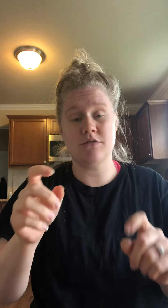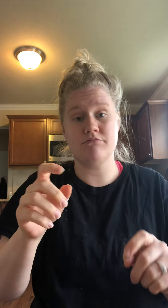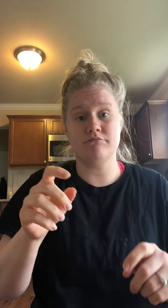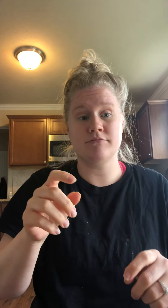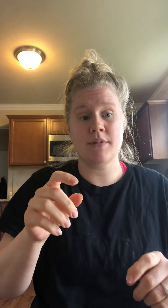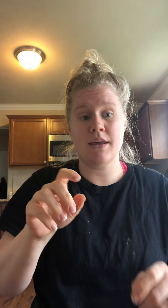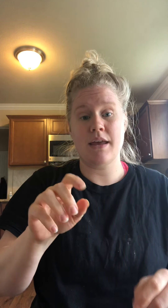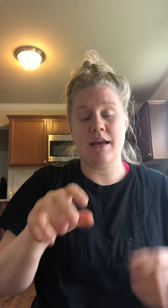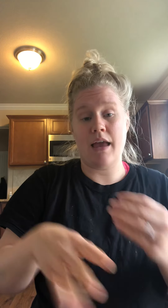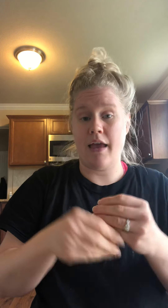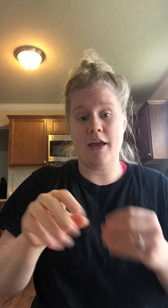Now there's a